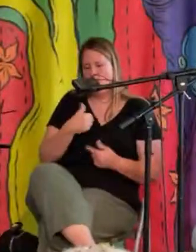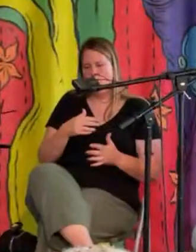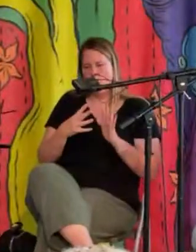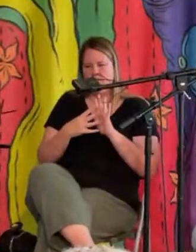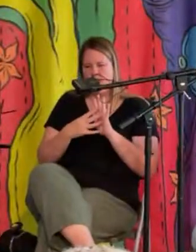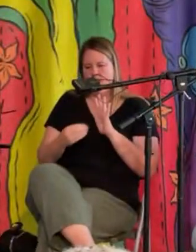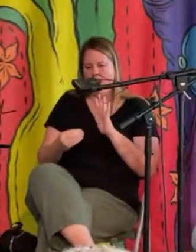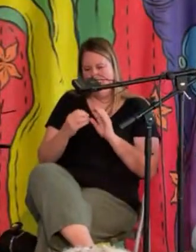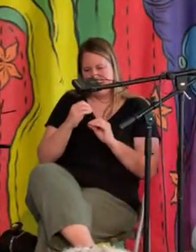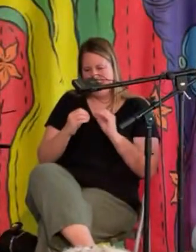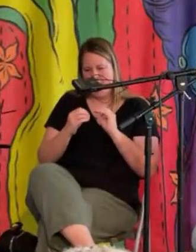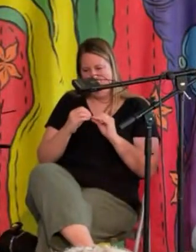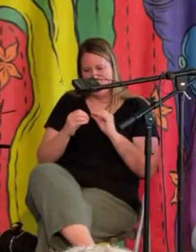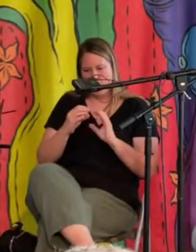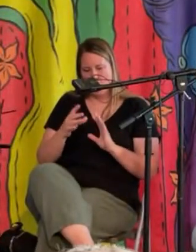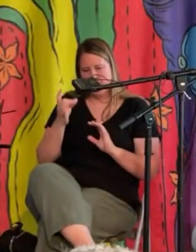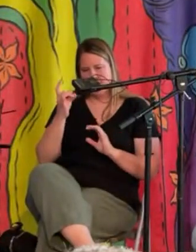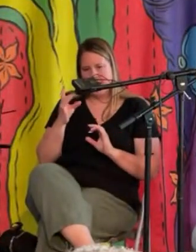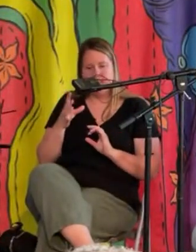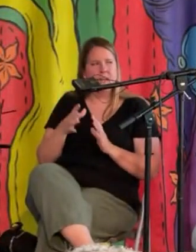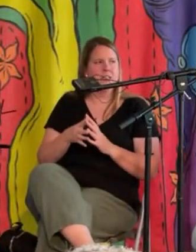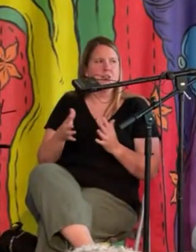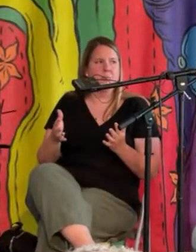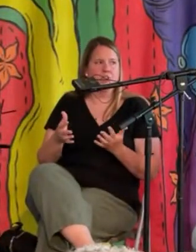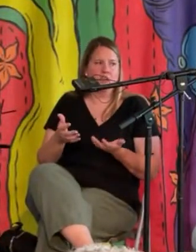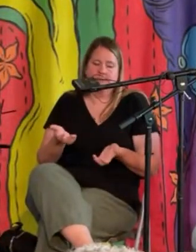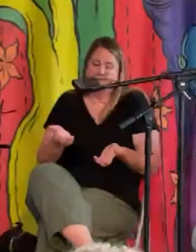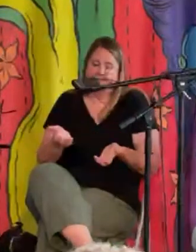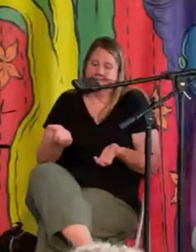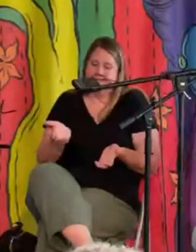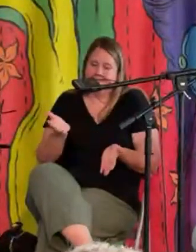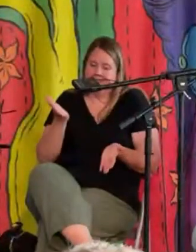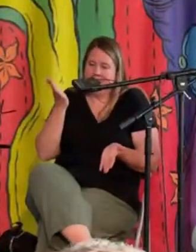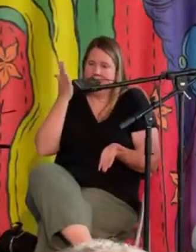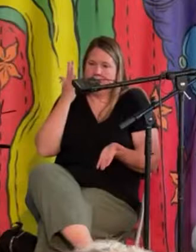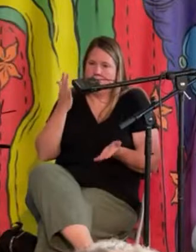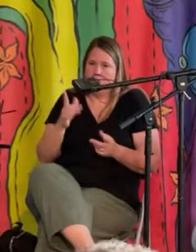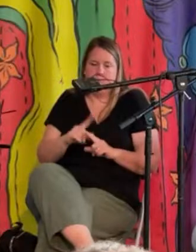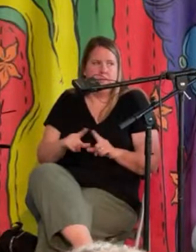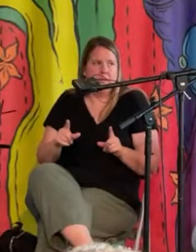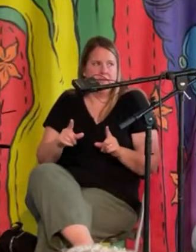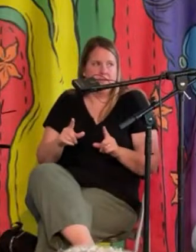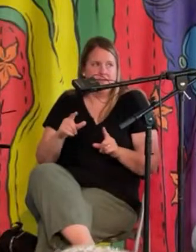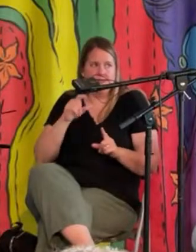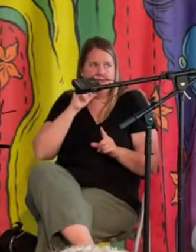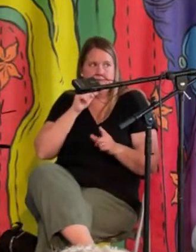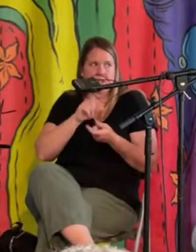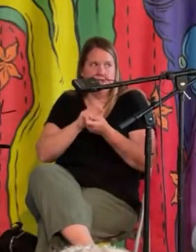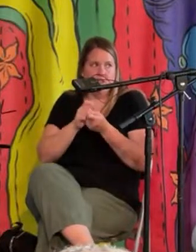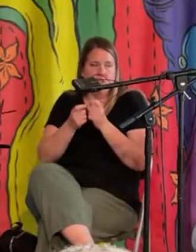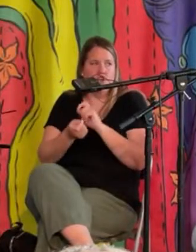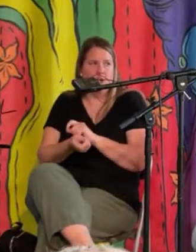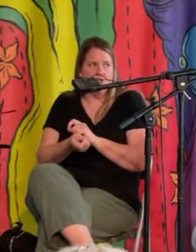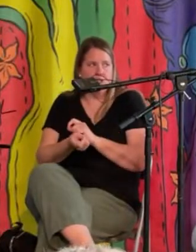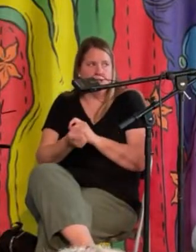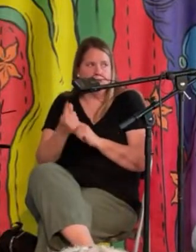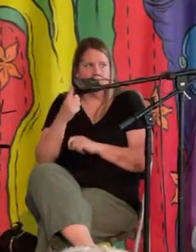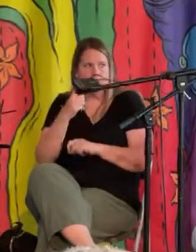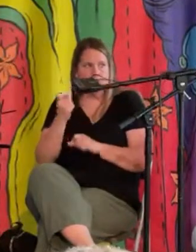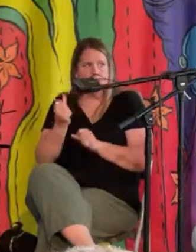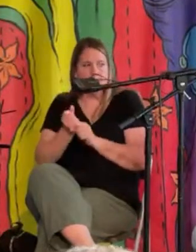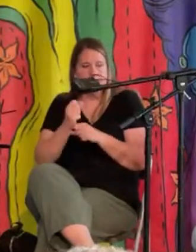they hate that so much. And I was like, I know, but I'm not gonna change it because it makes sense in